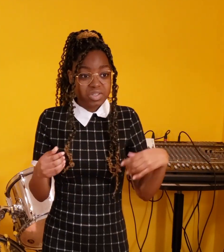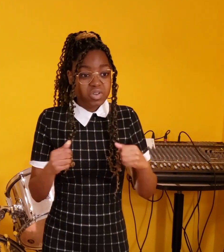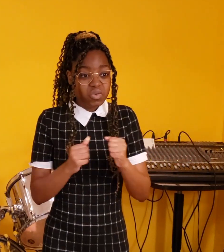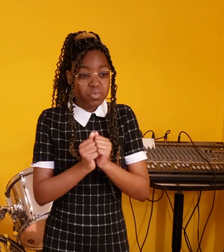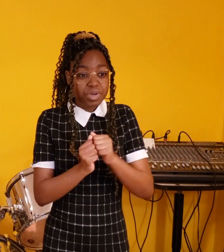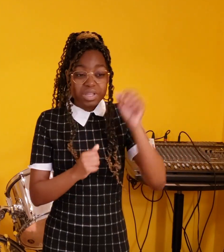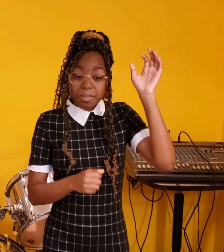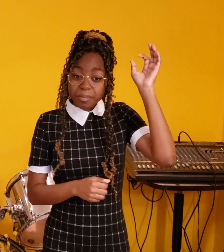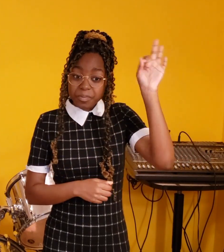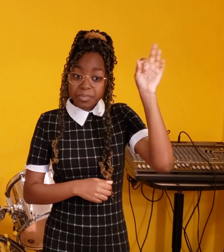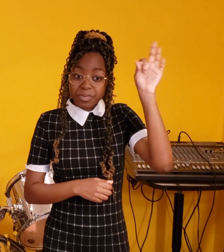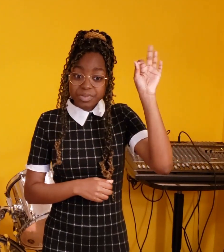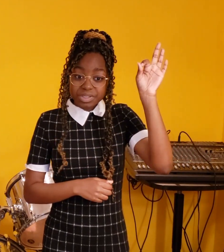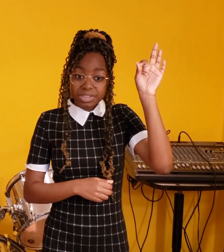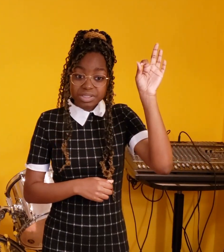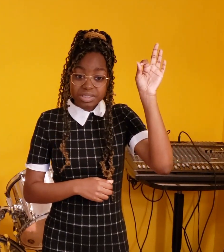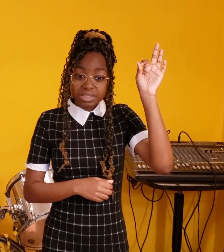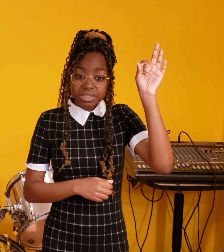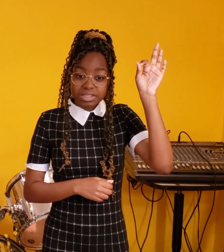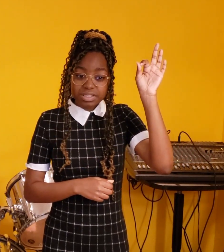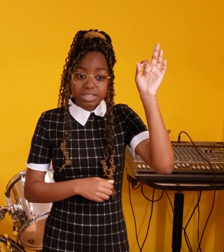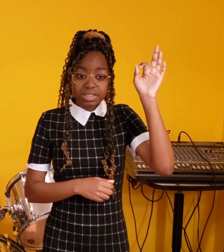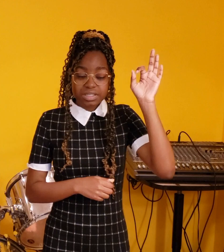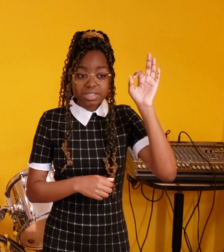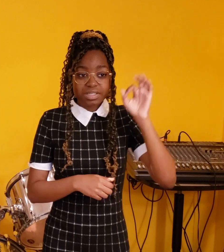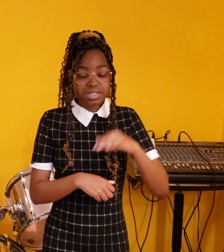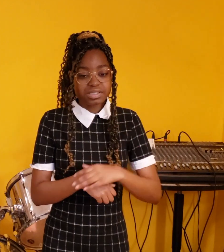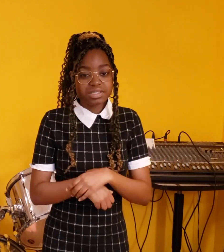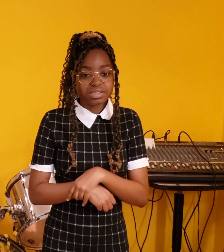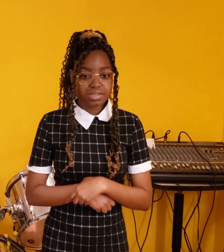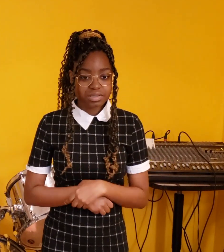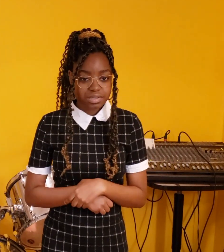me according to the commandment of God our Savior.